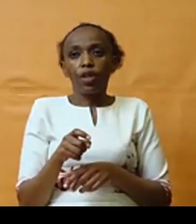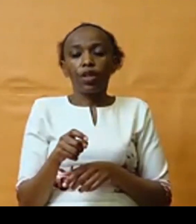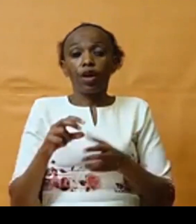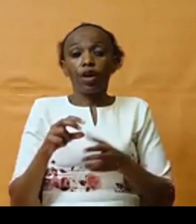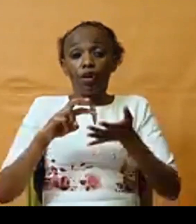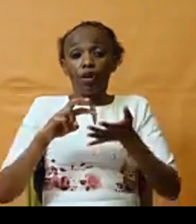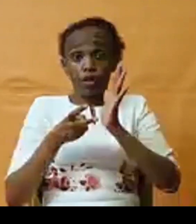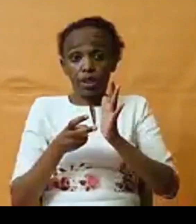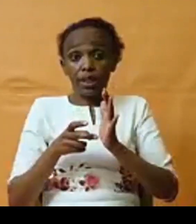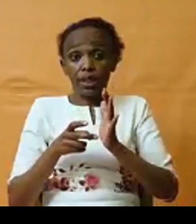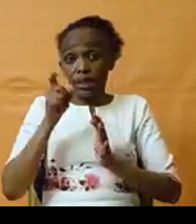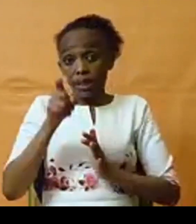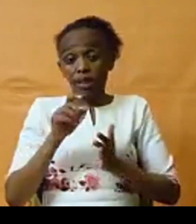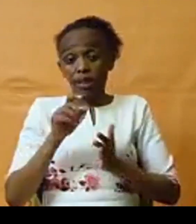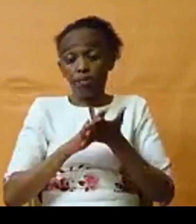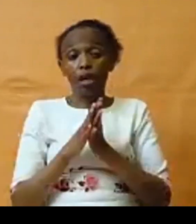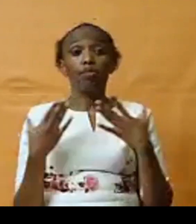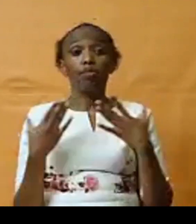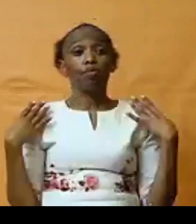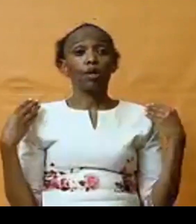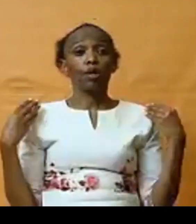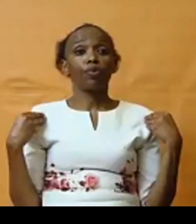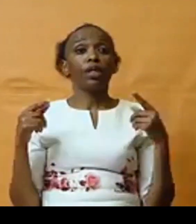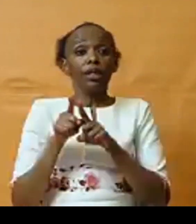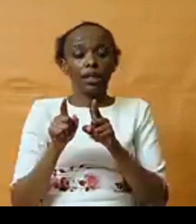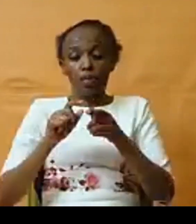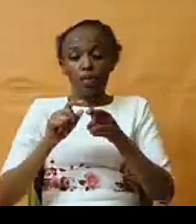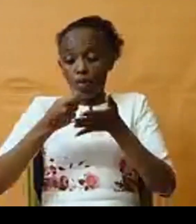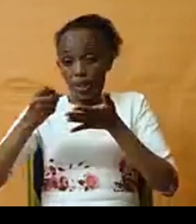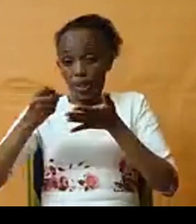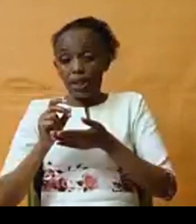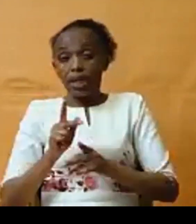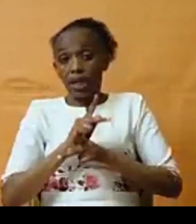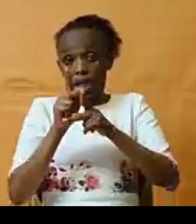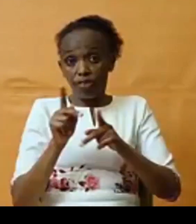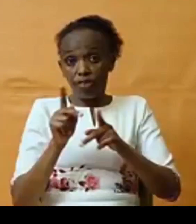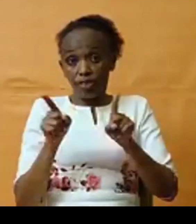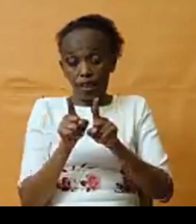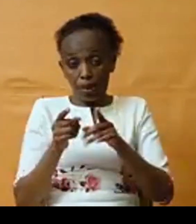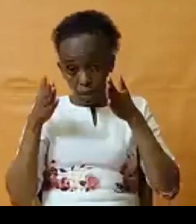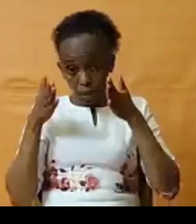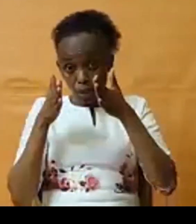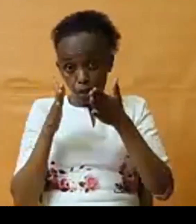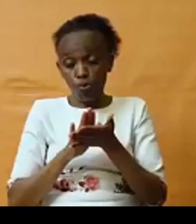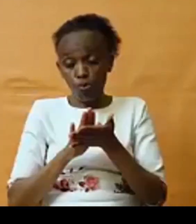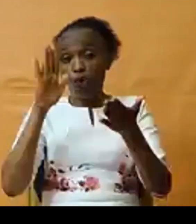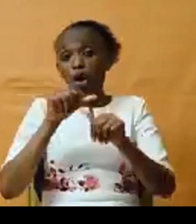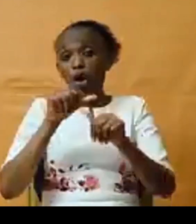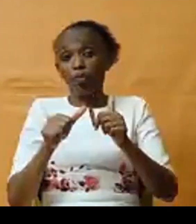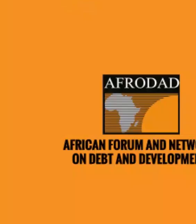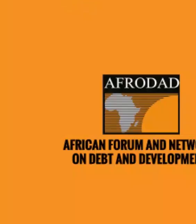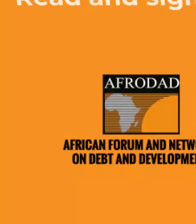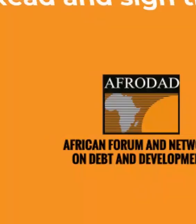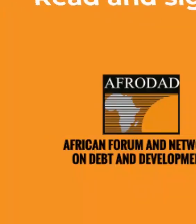contracts need to be crafted in a much more careful way, and more attention given to the